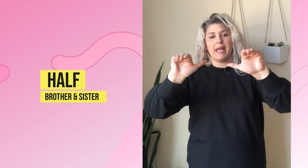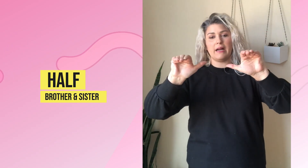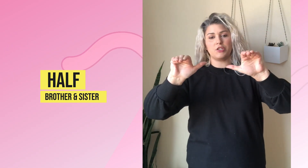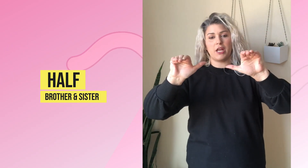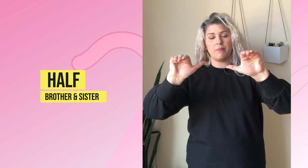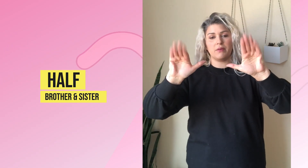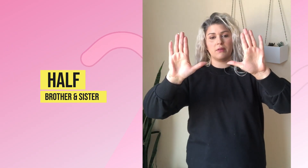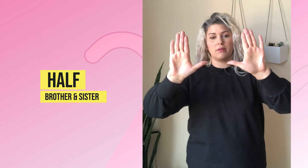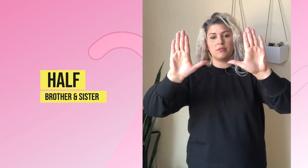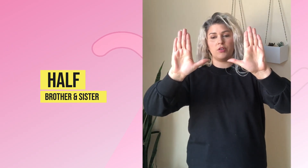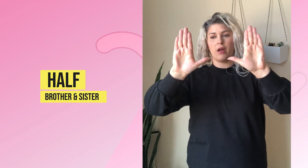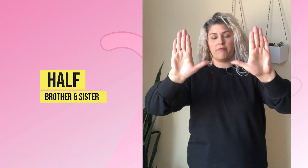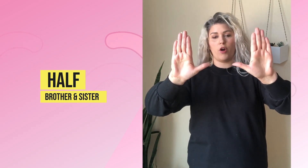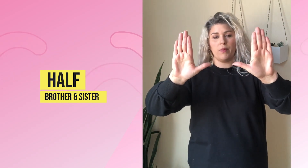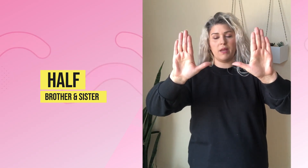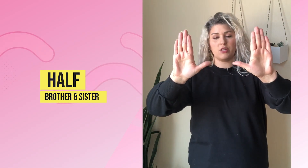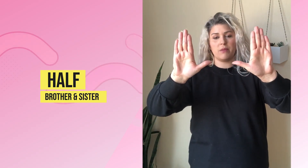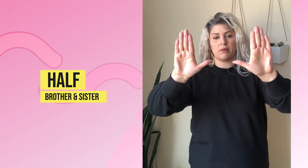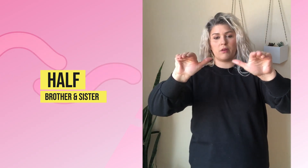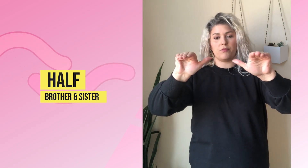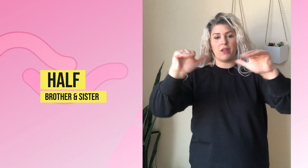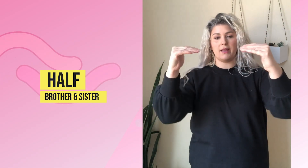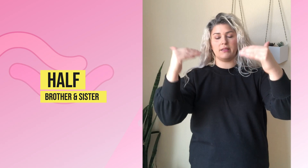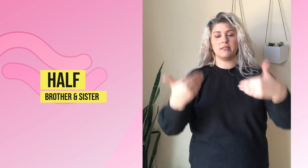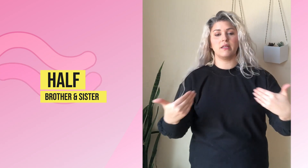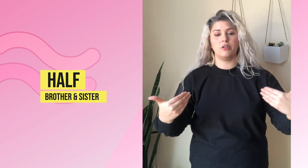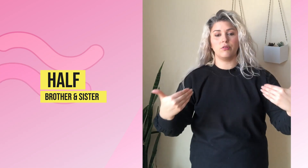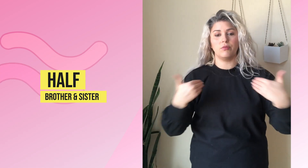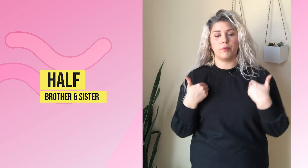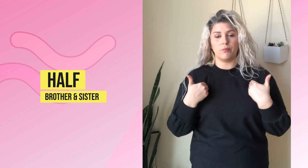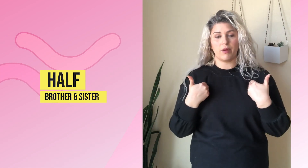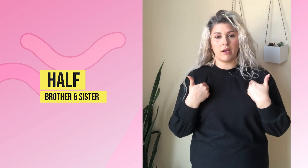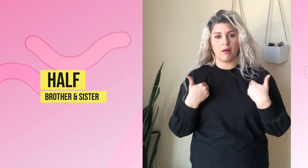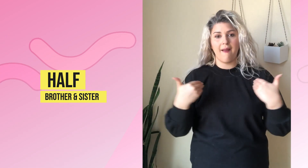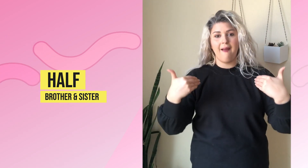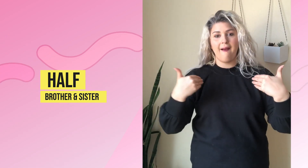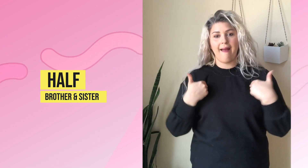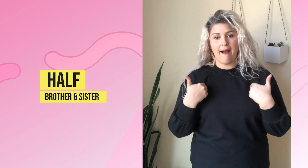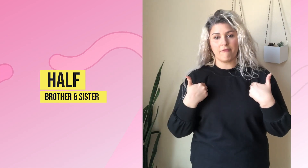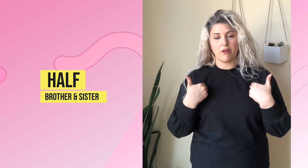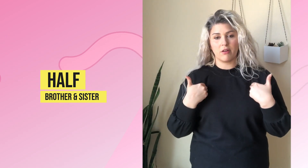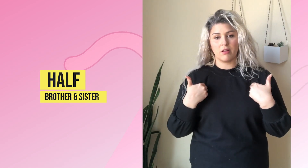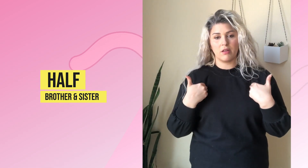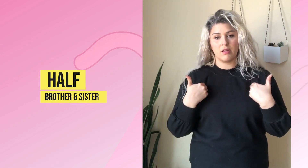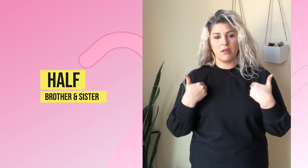bent B hand shape. So you have your open B hand shape, go flat like this, and you go boom, right here.